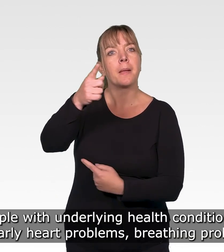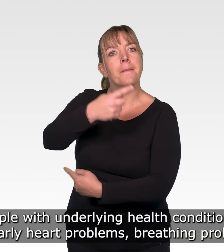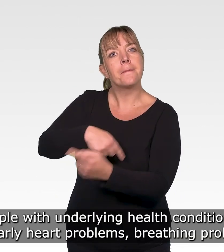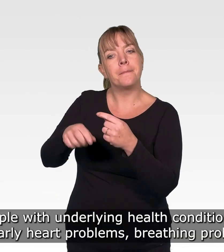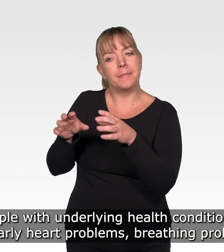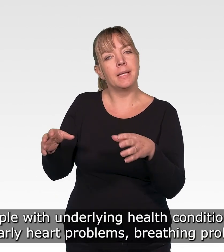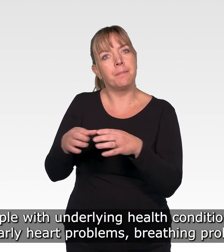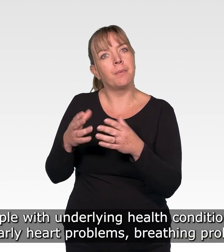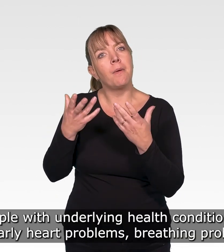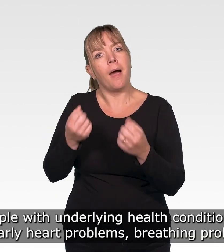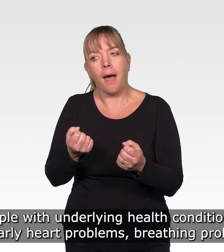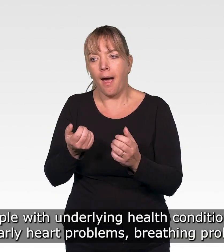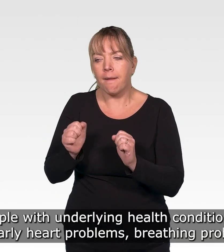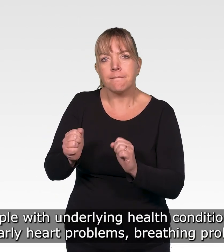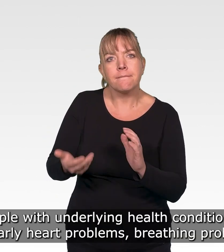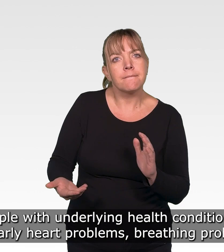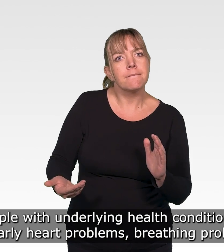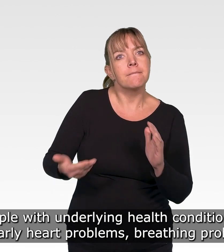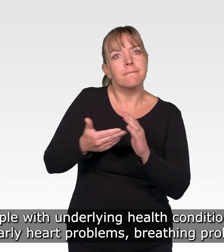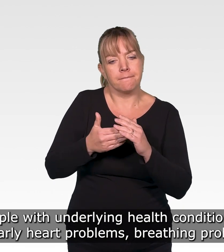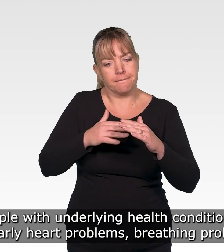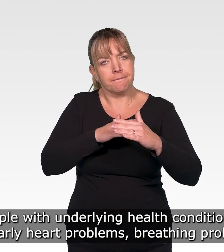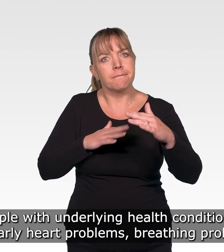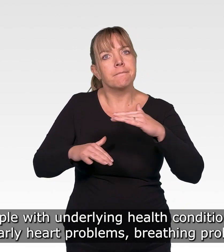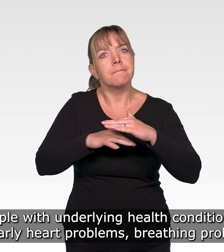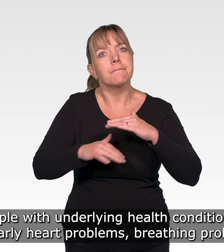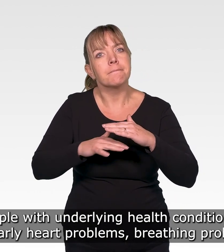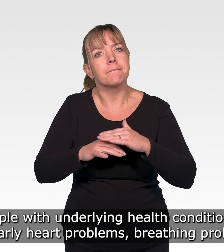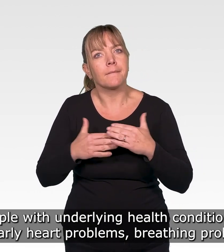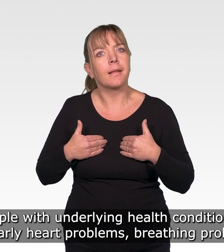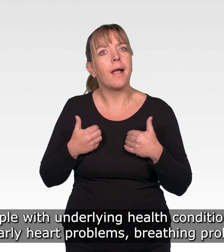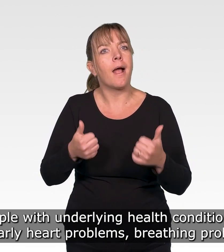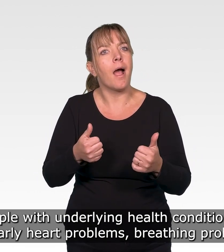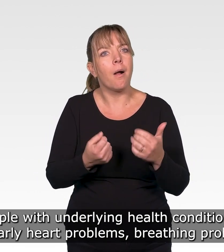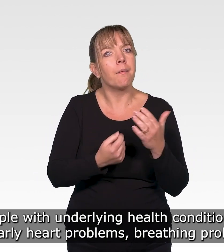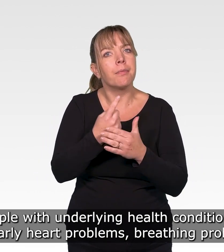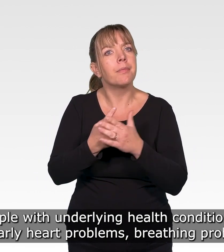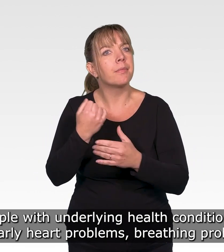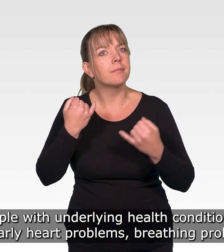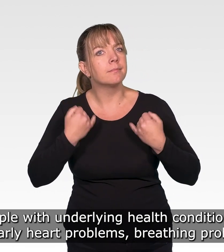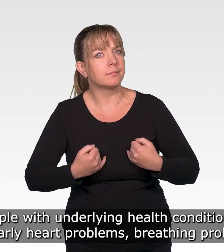People with underlying health conditions, particularly heart problems, breathing problems,